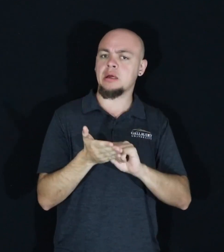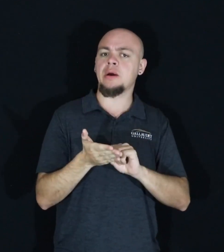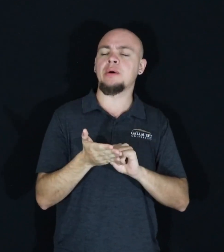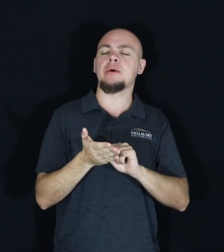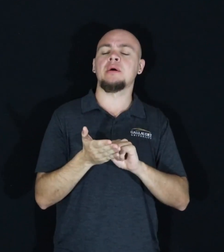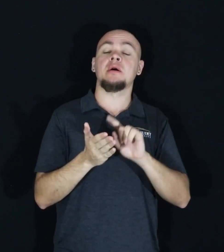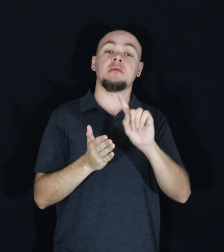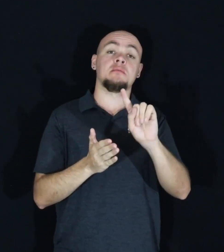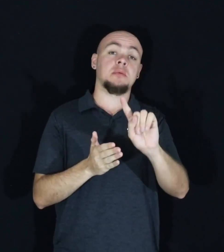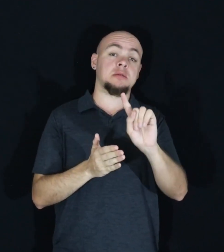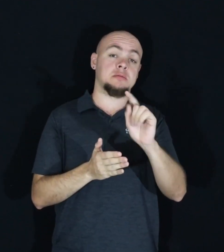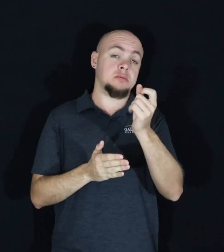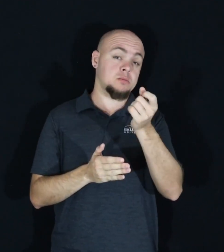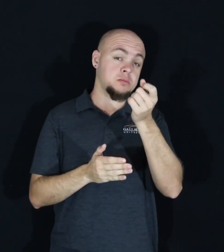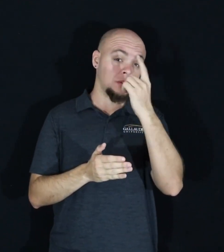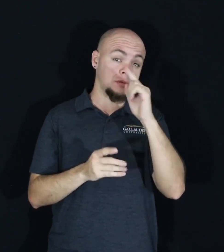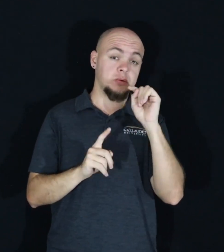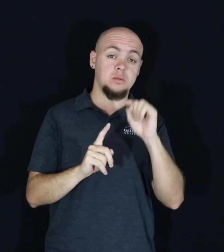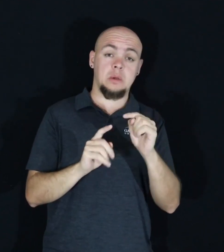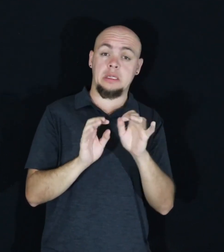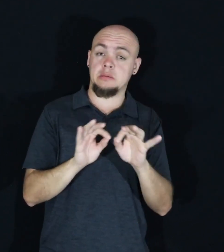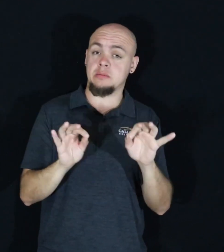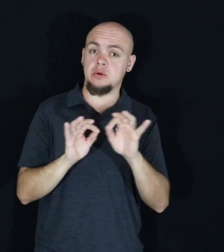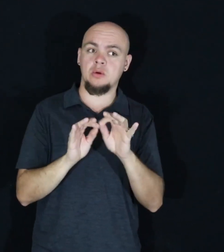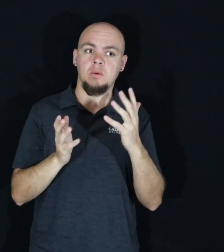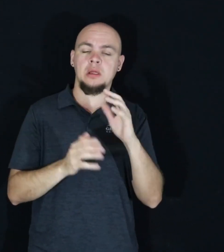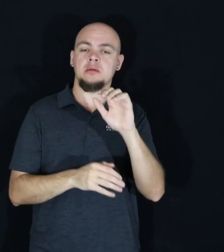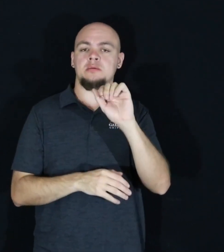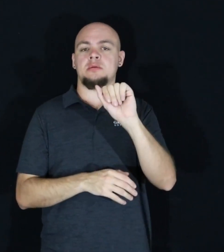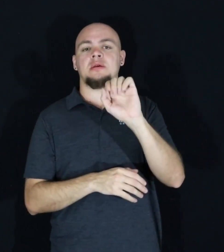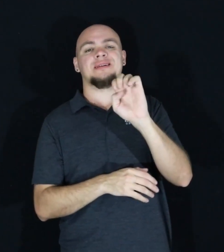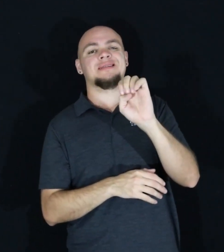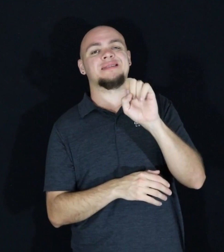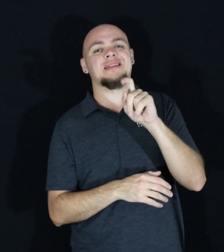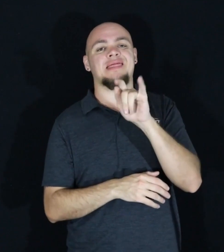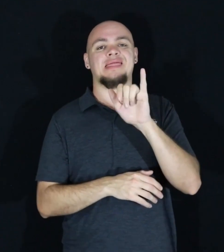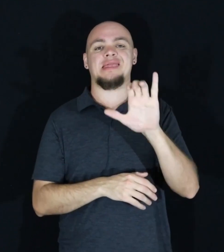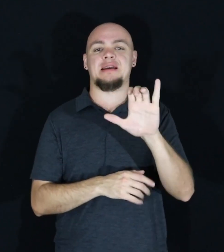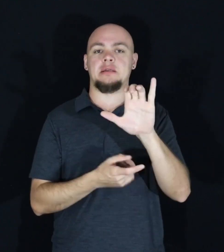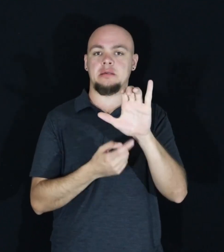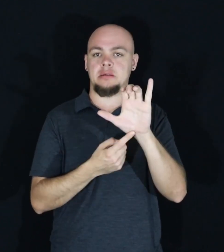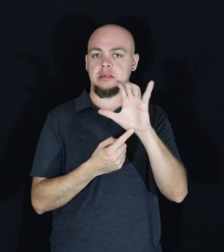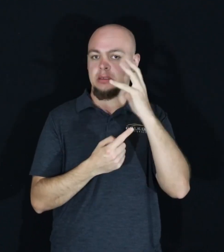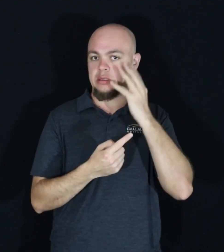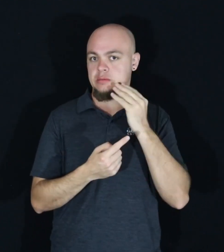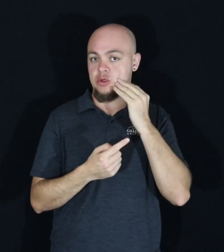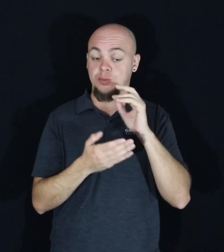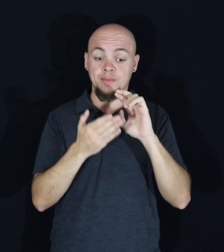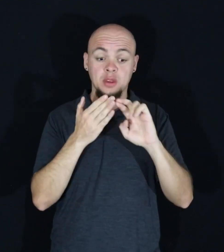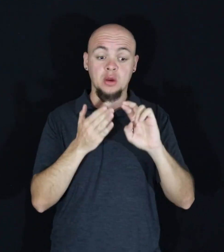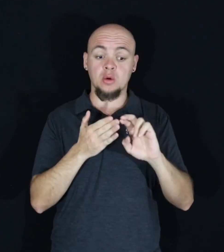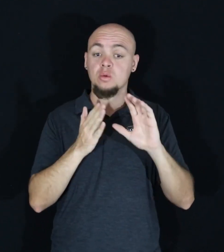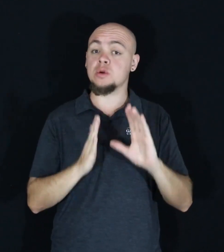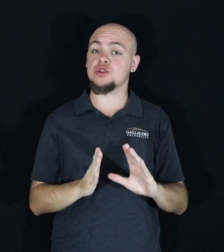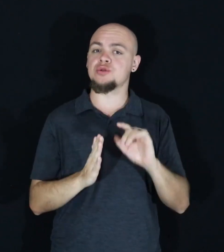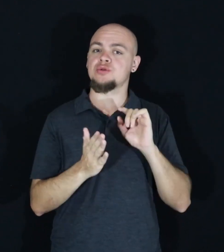one essential consideration has been the aesthetic experience. A lot of researchers